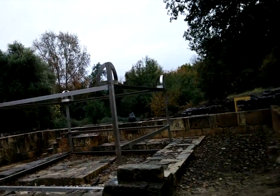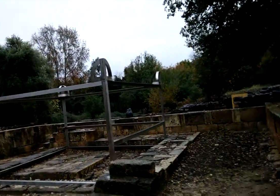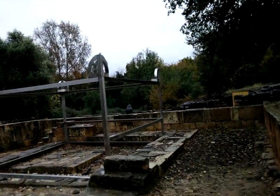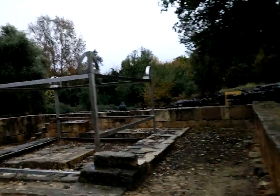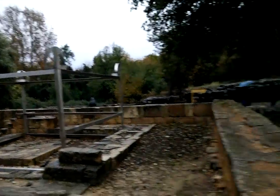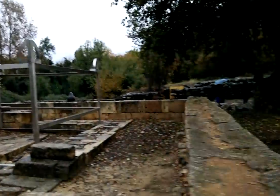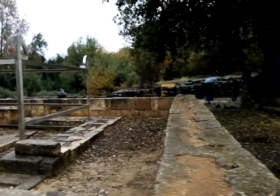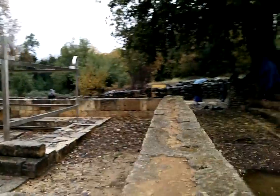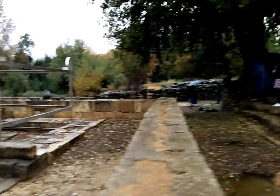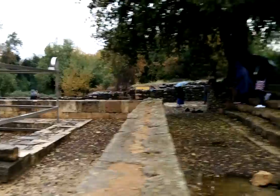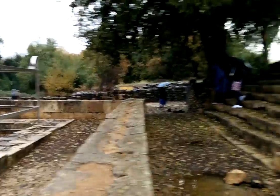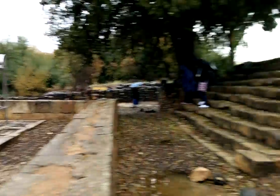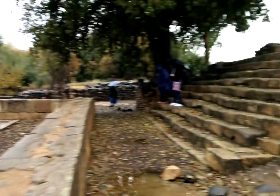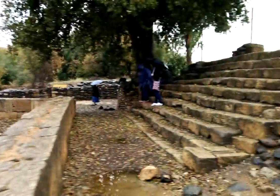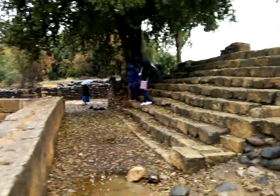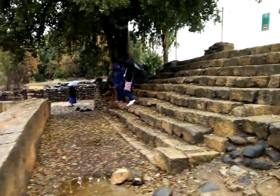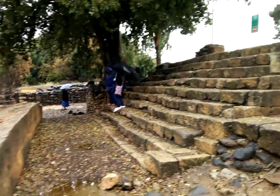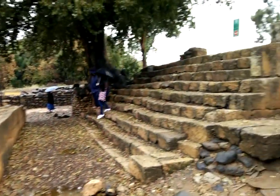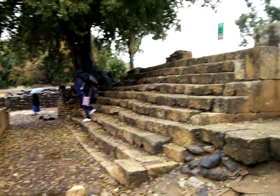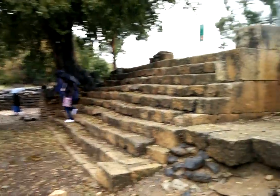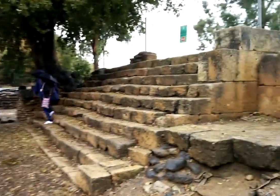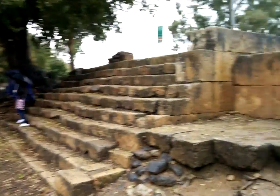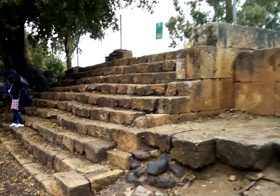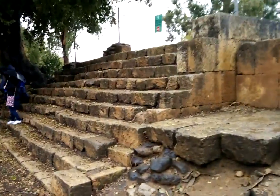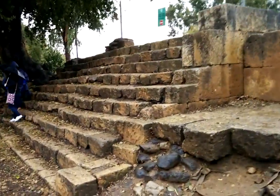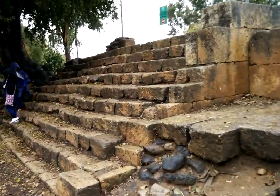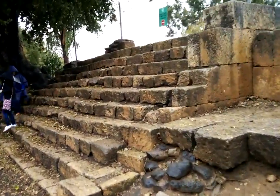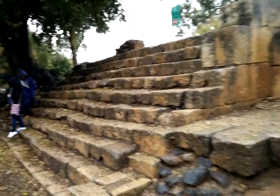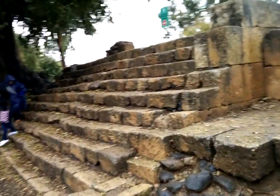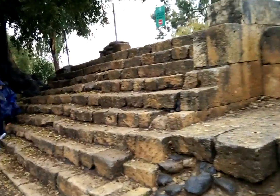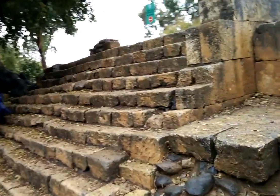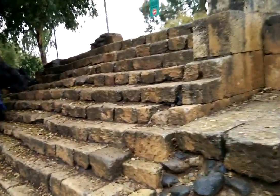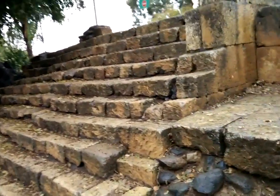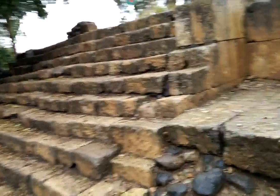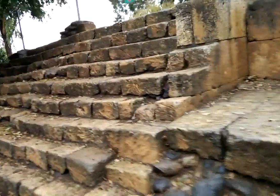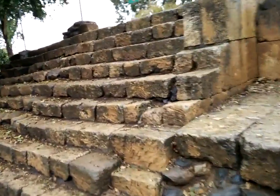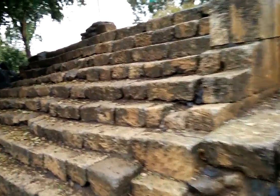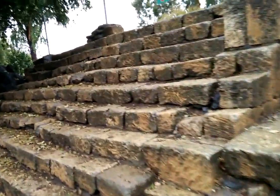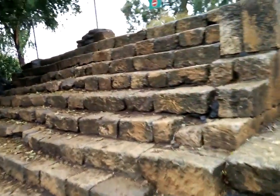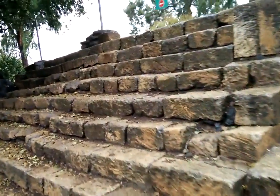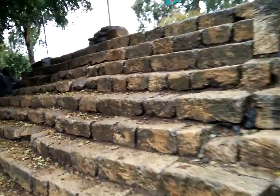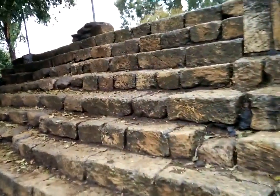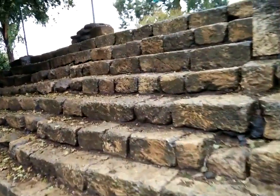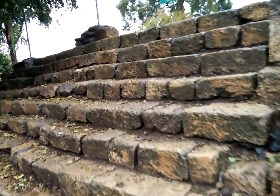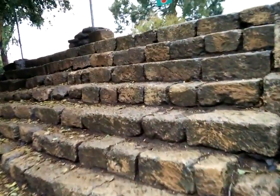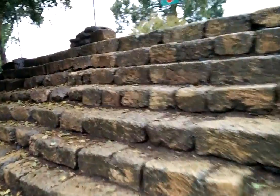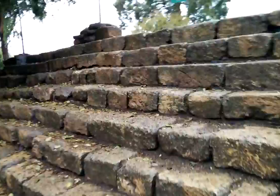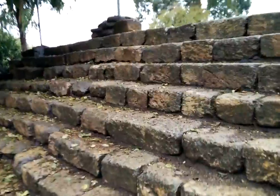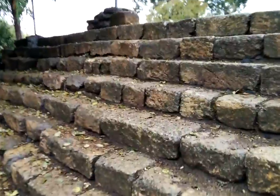But you can see where it was located. Now we're moving up to where the